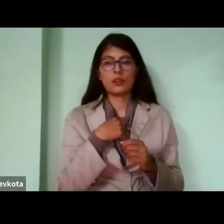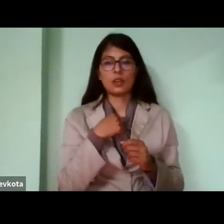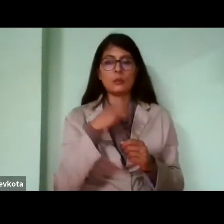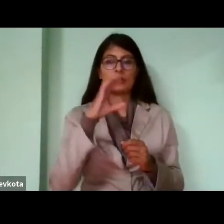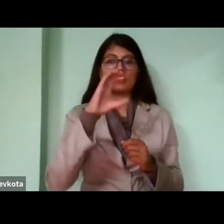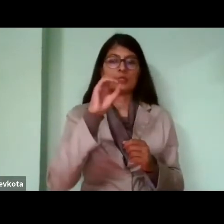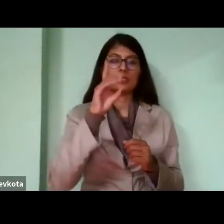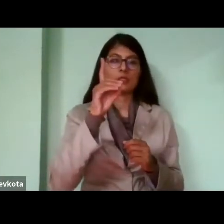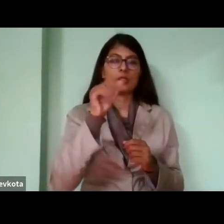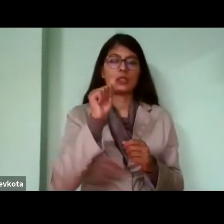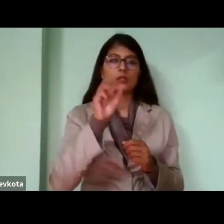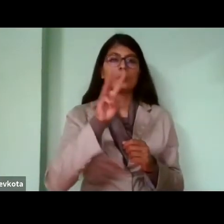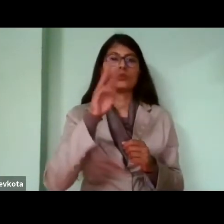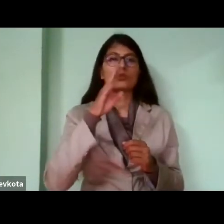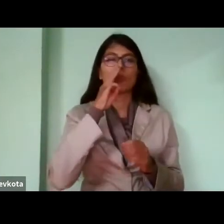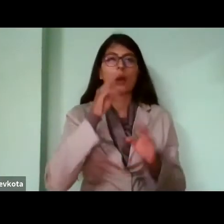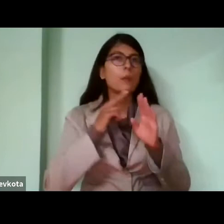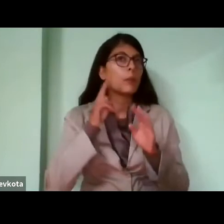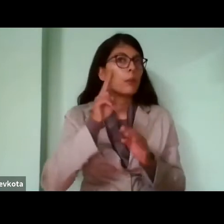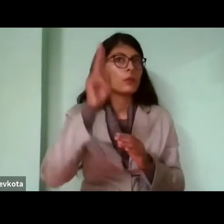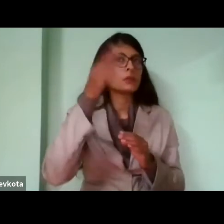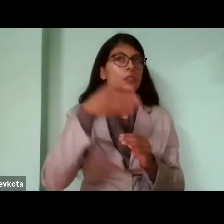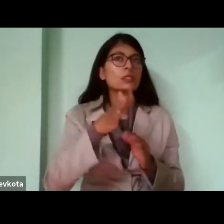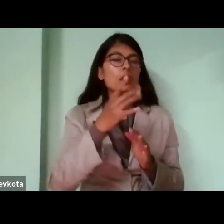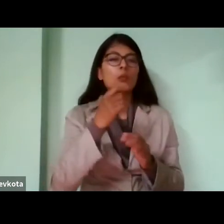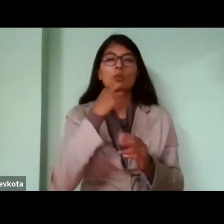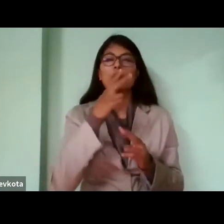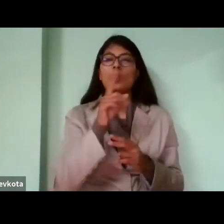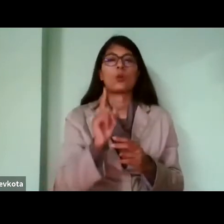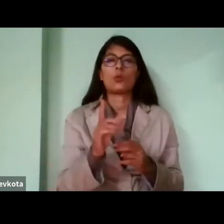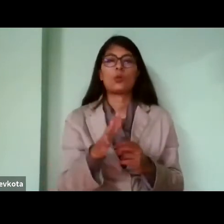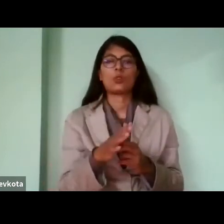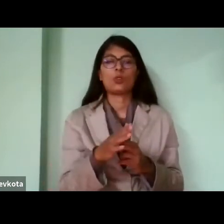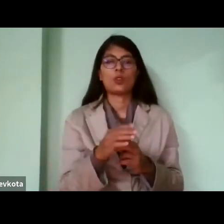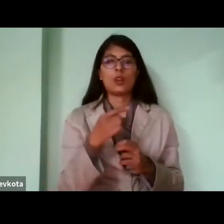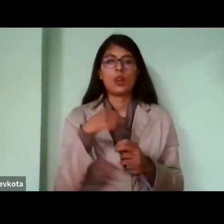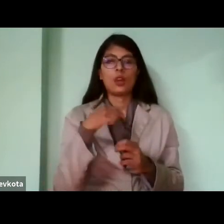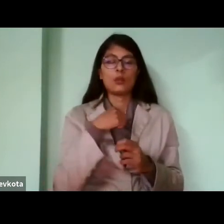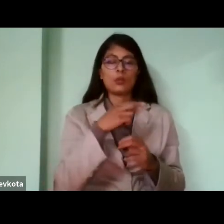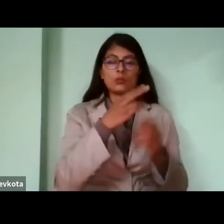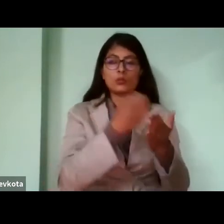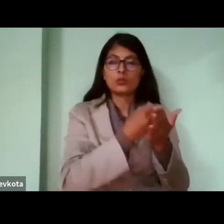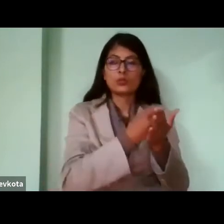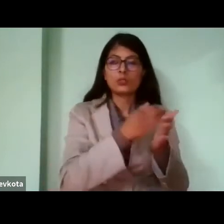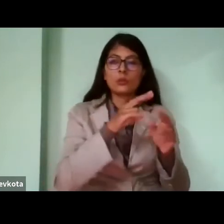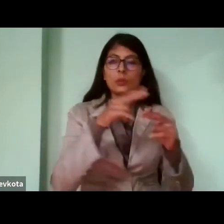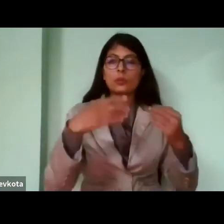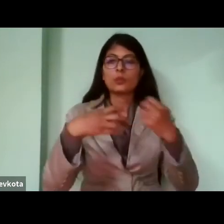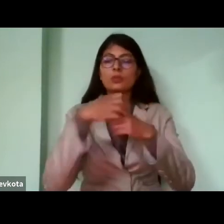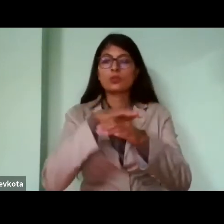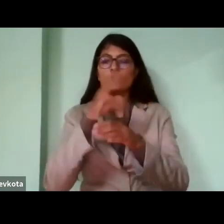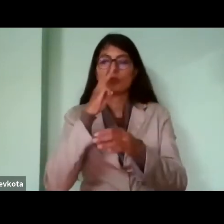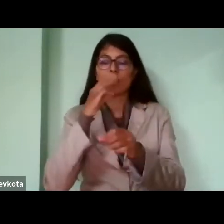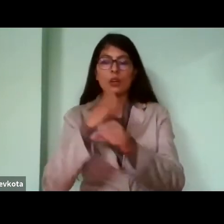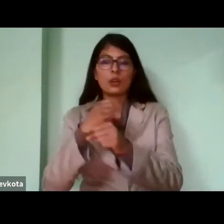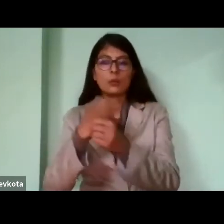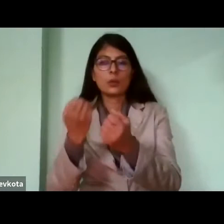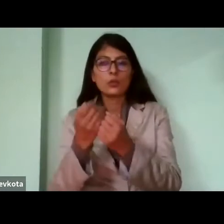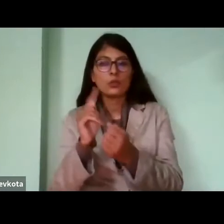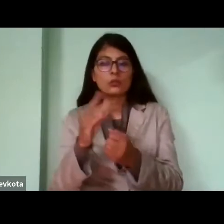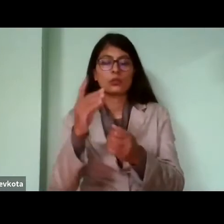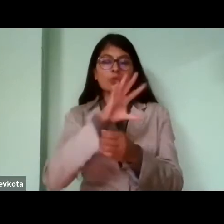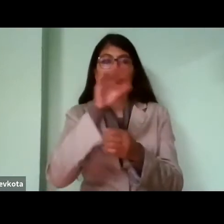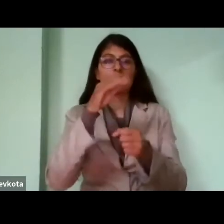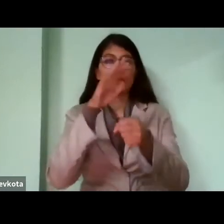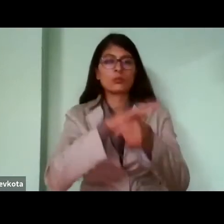in the future. NSWP has been working with our members in country, helping them document the discrimination